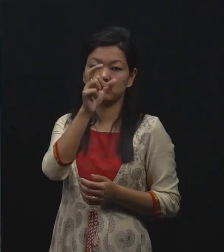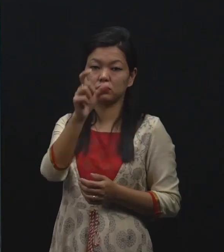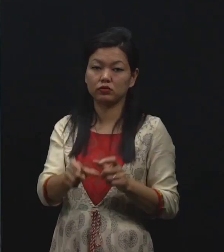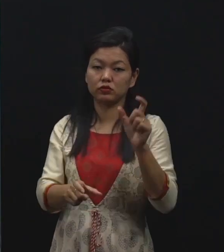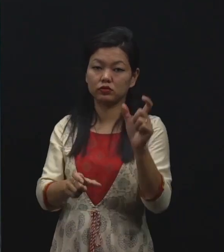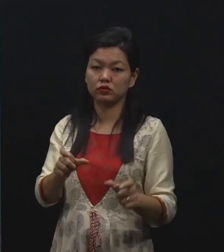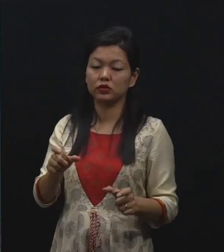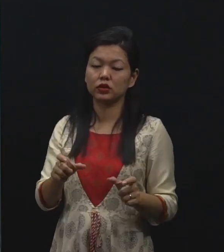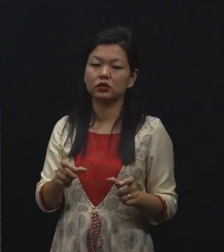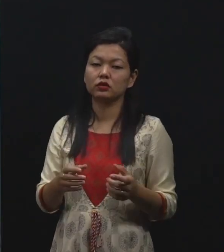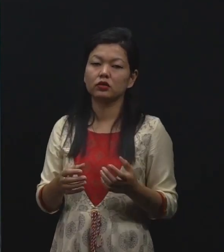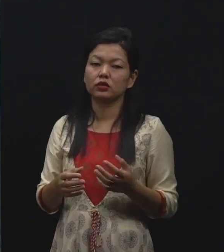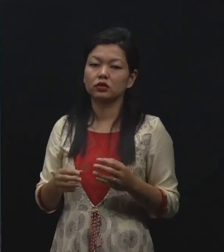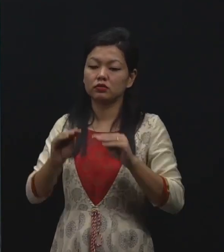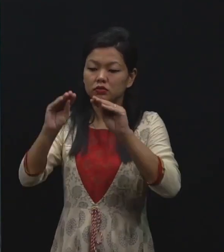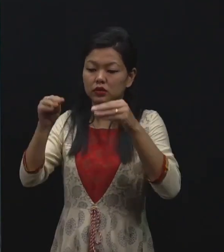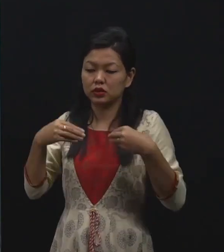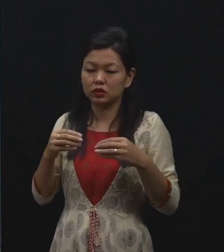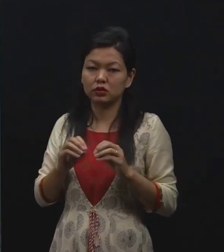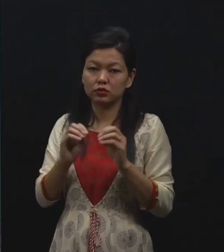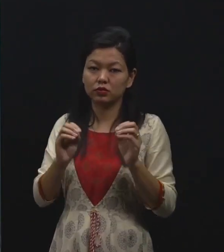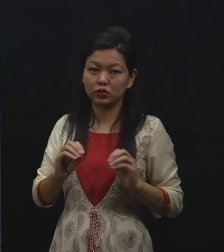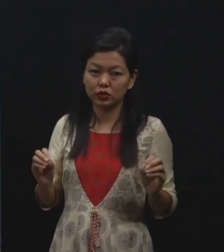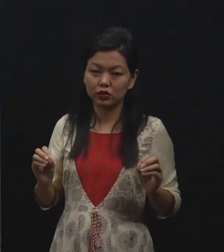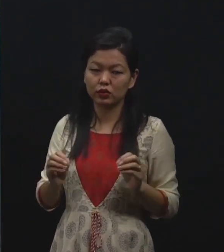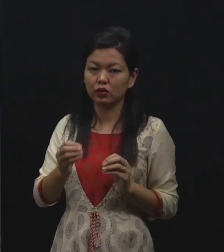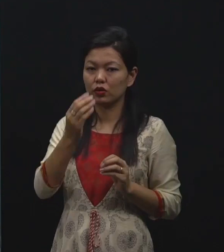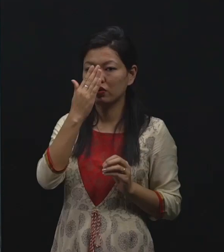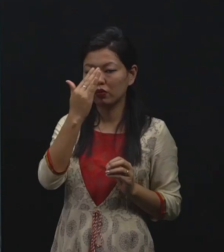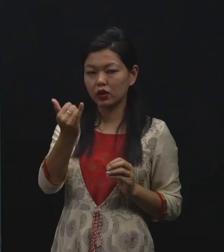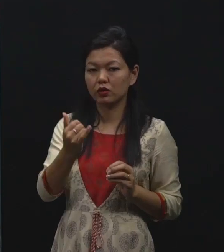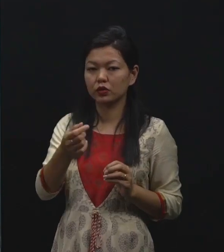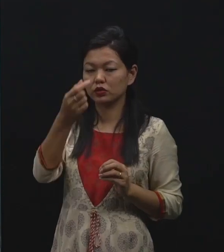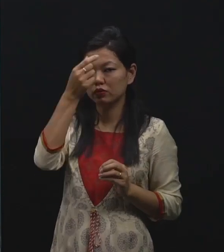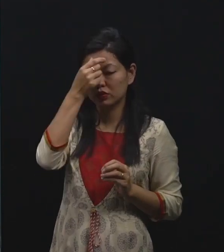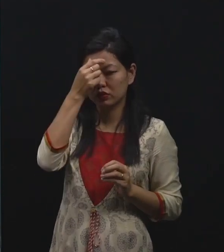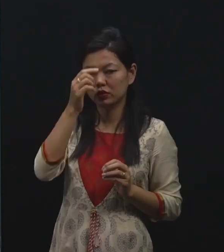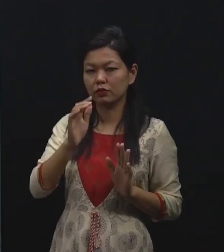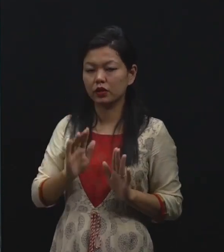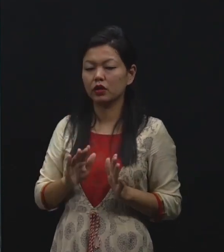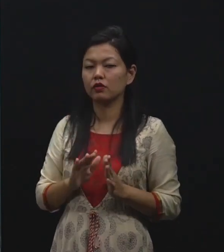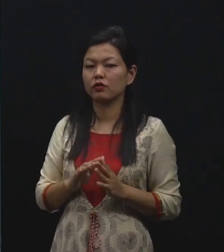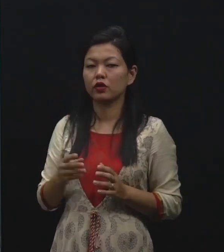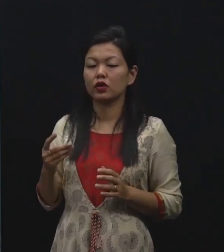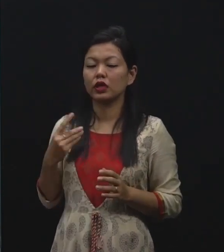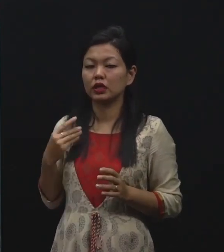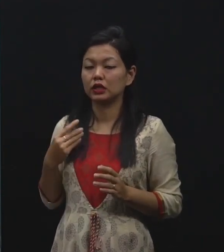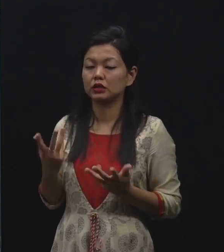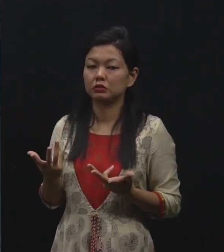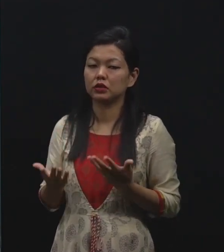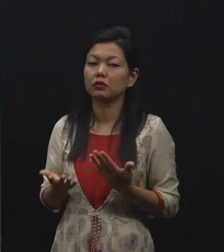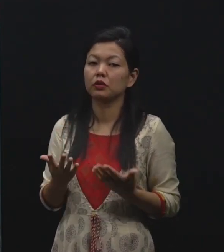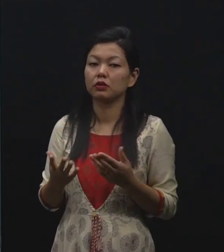none of the police wants to take the FIR. Okay, they do not want to register this FIR, so the person can go